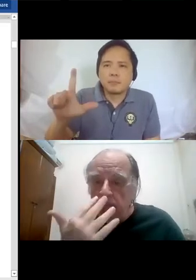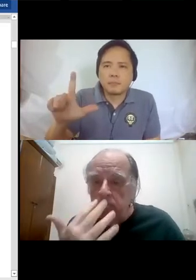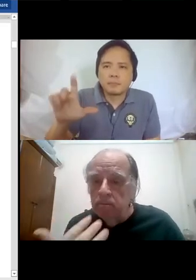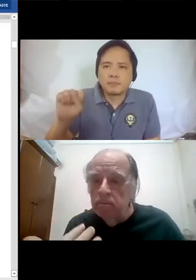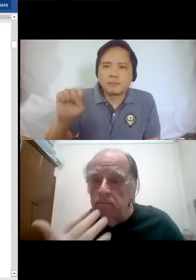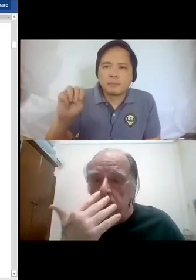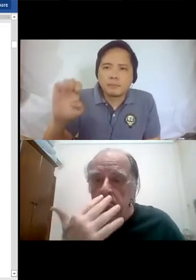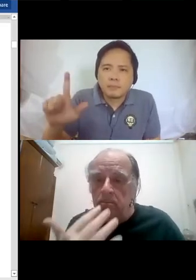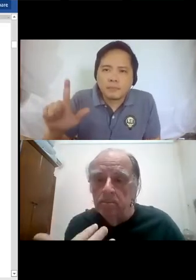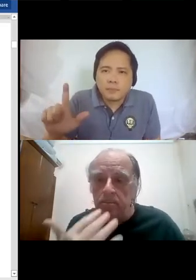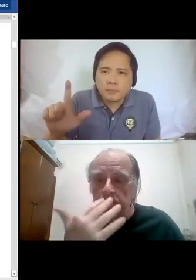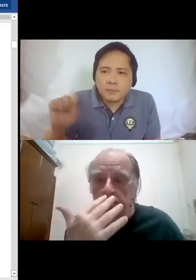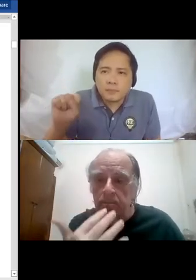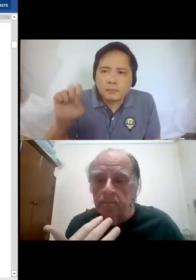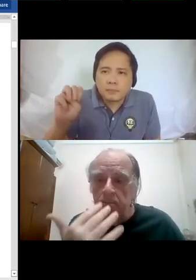Smell?